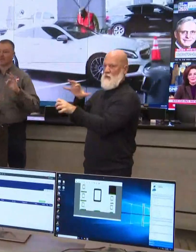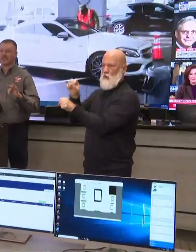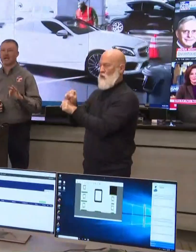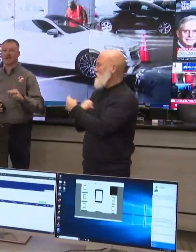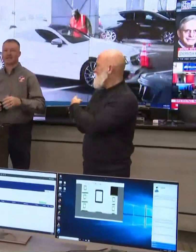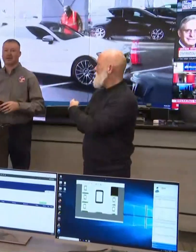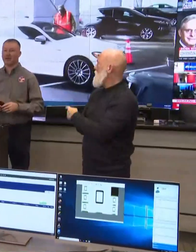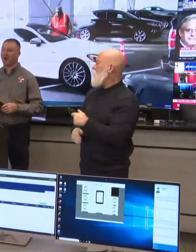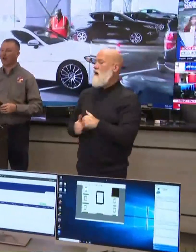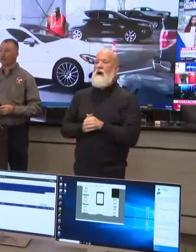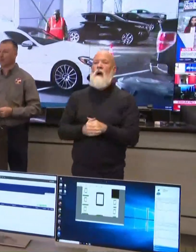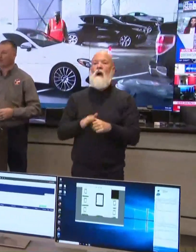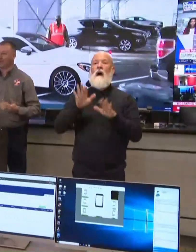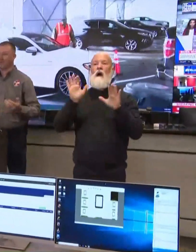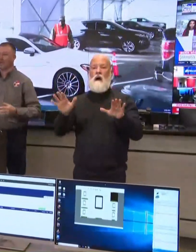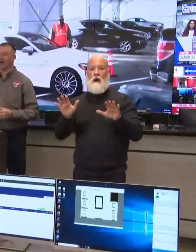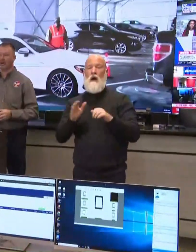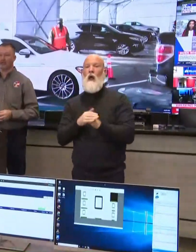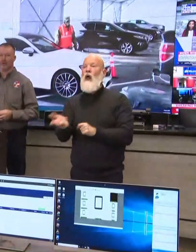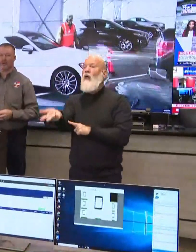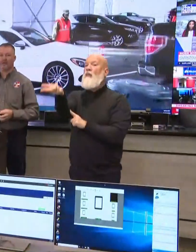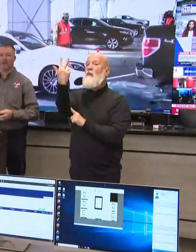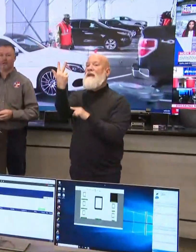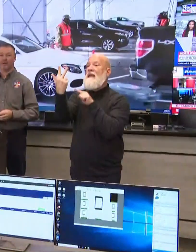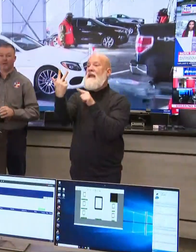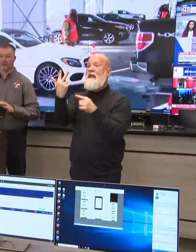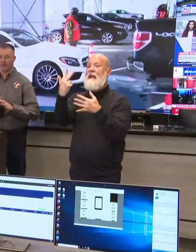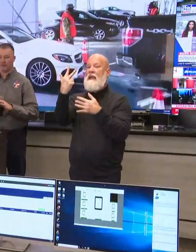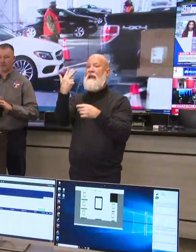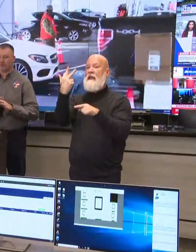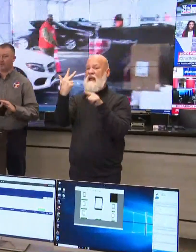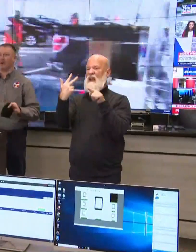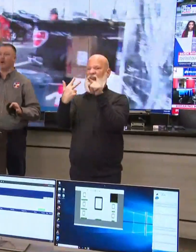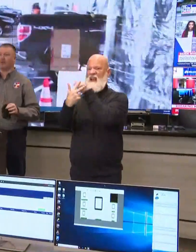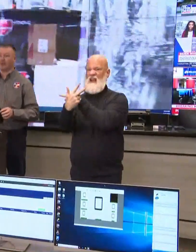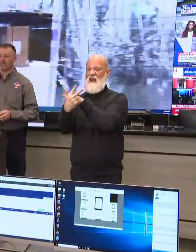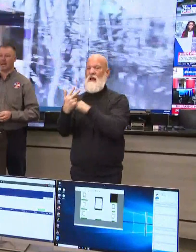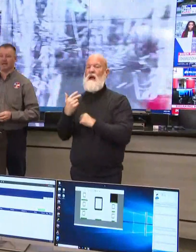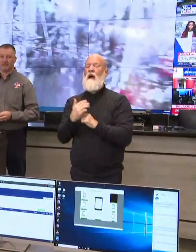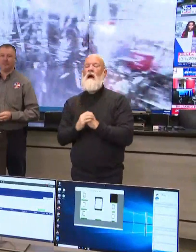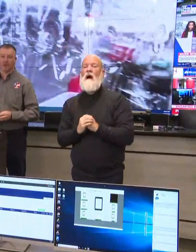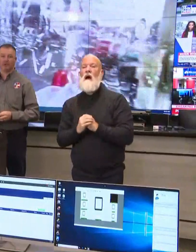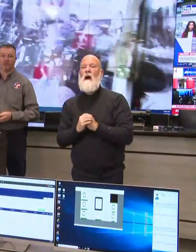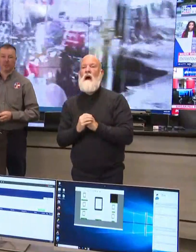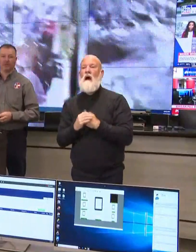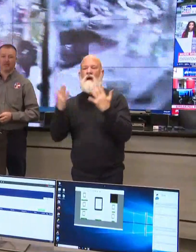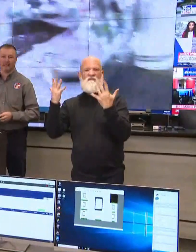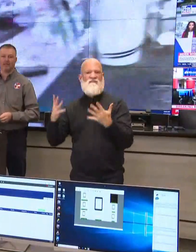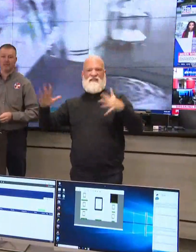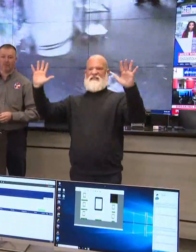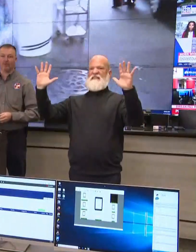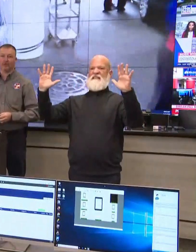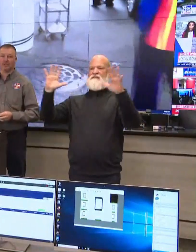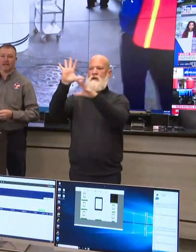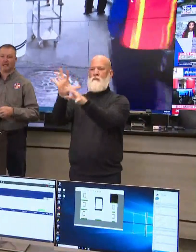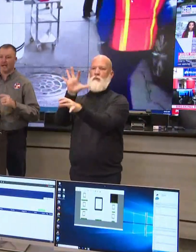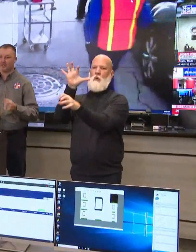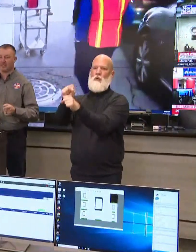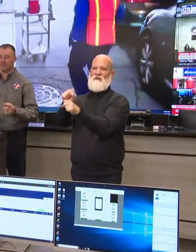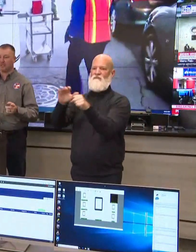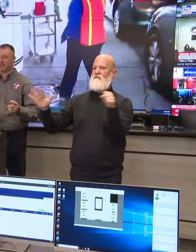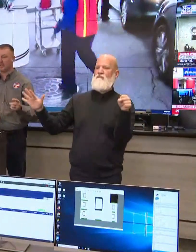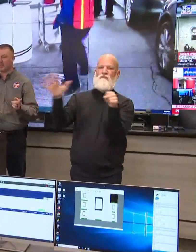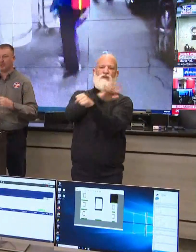other 3 sites are all but within maybe 100 for all 3 sites booked completely. So we're very